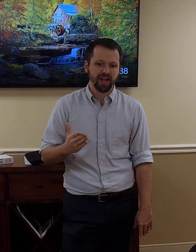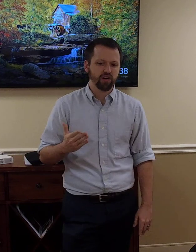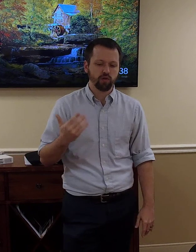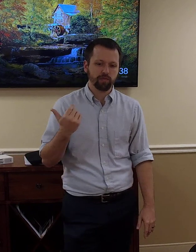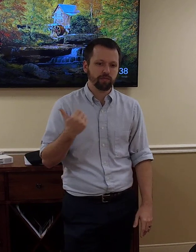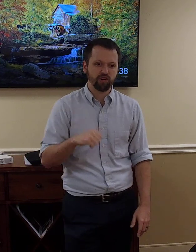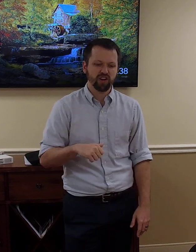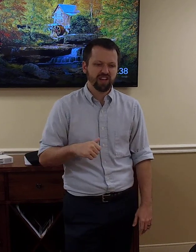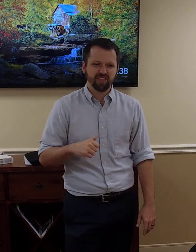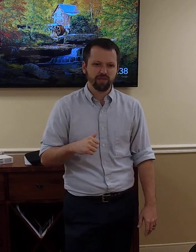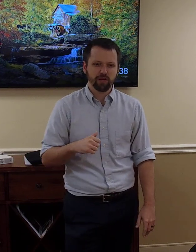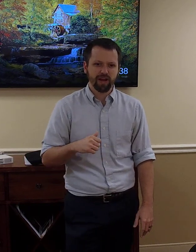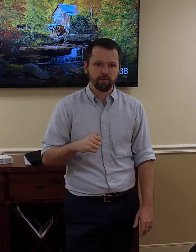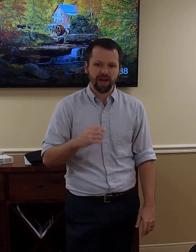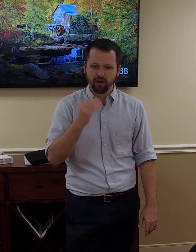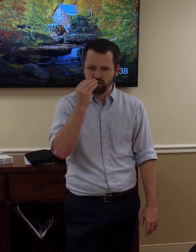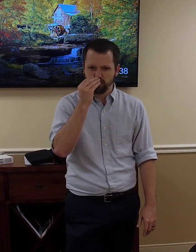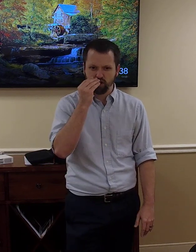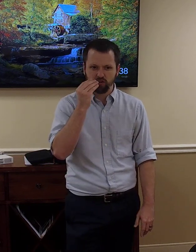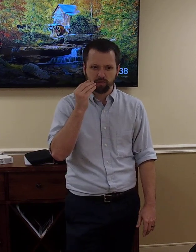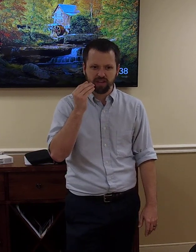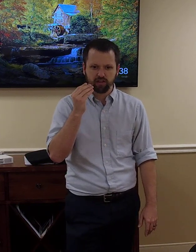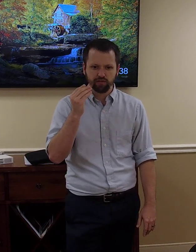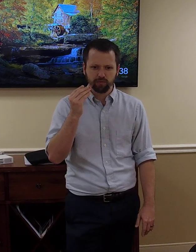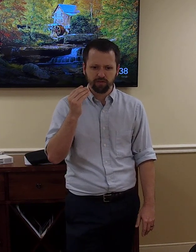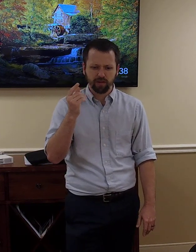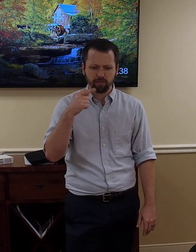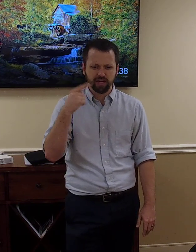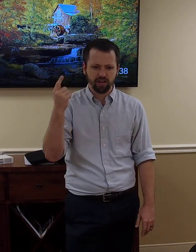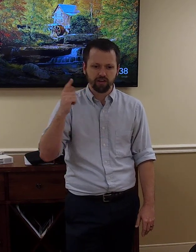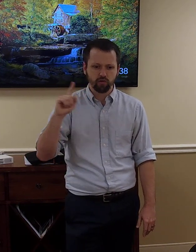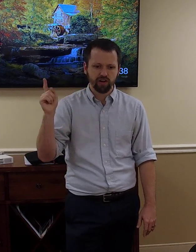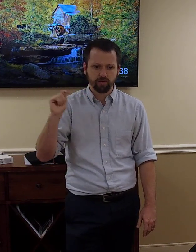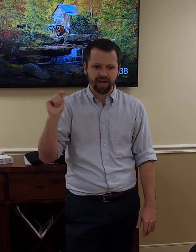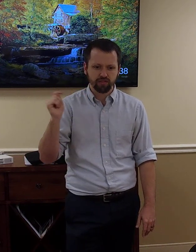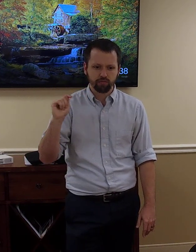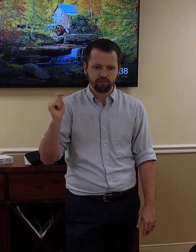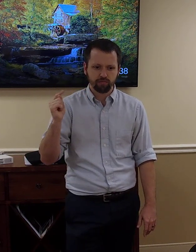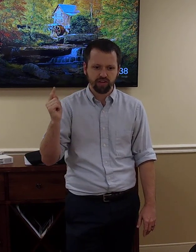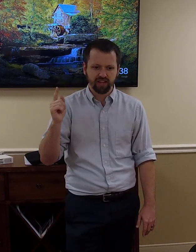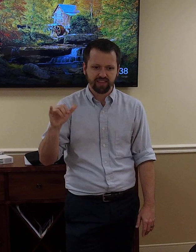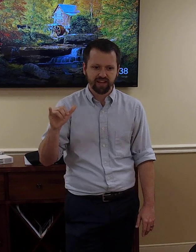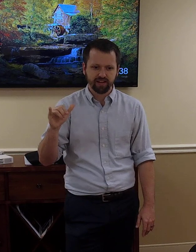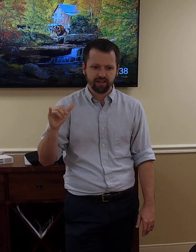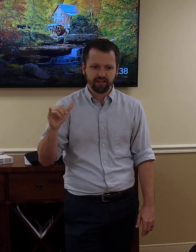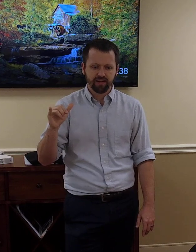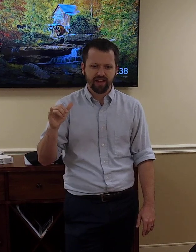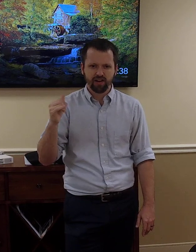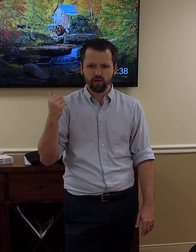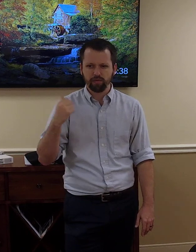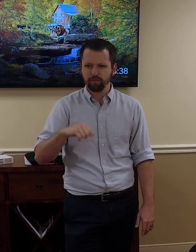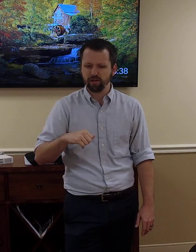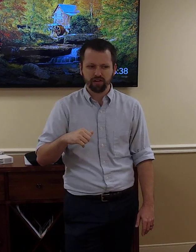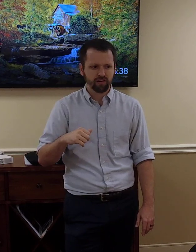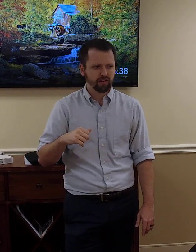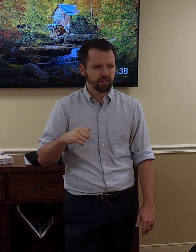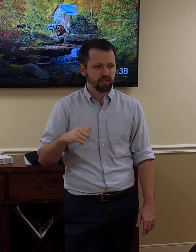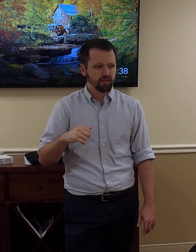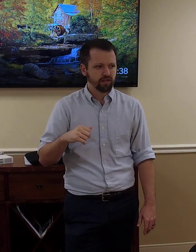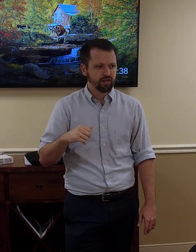don't remember. Something about powder your nose being a euphemism, like meaning like you're going to the bathroom or something like that. I don't remember. Is kill 2 birds with 1 stone an